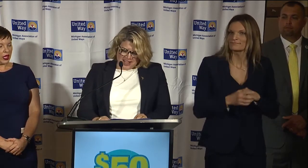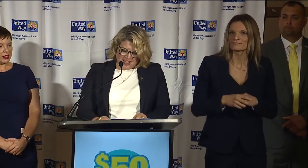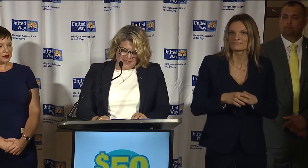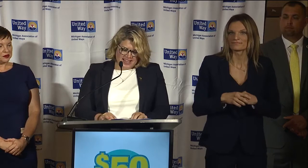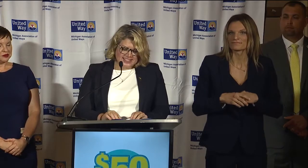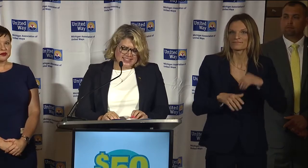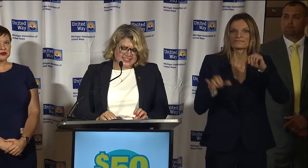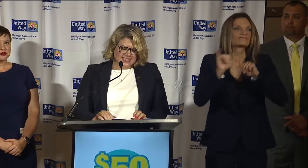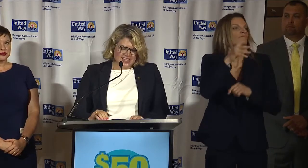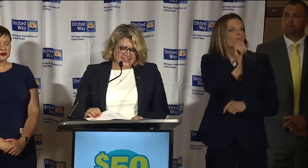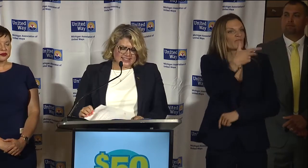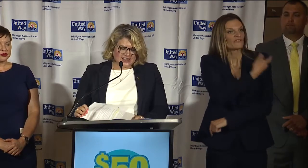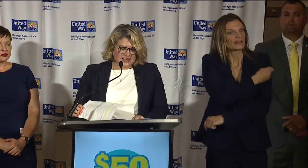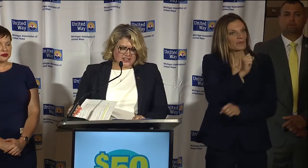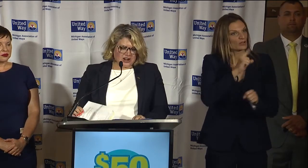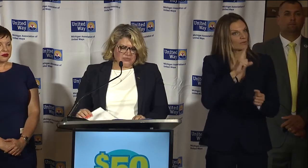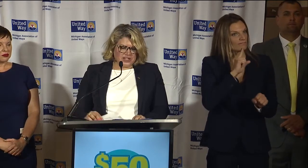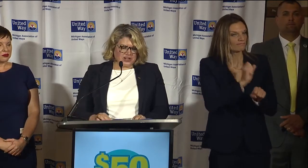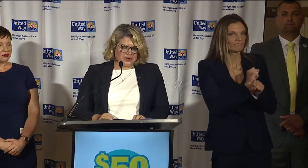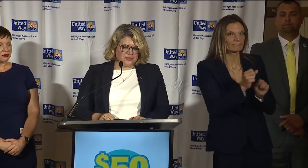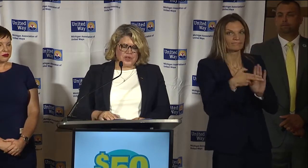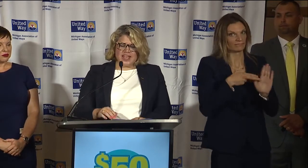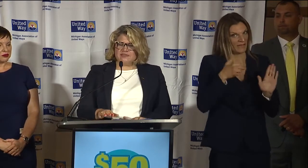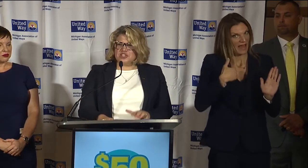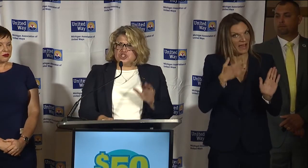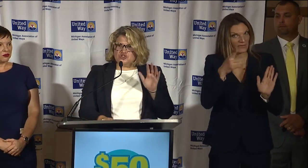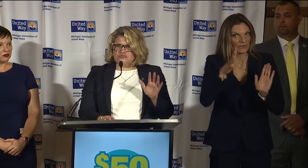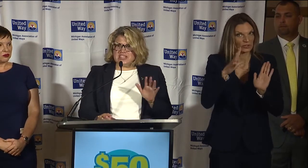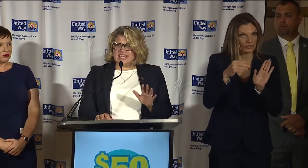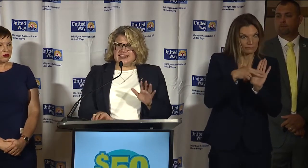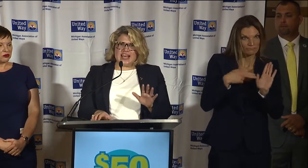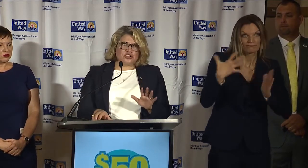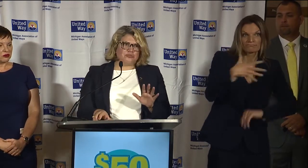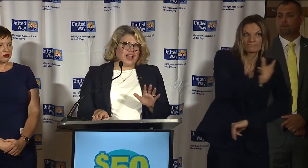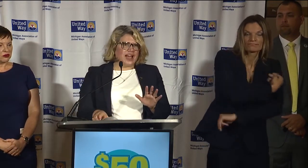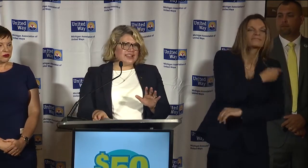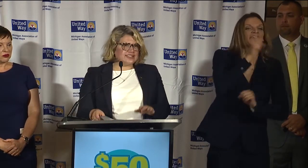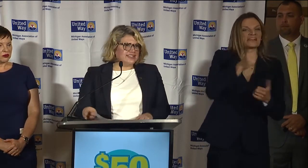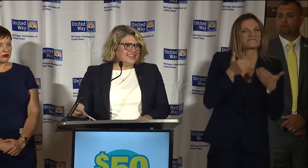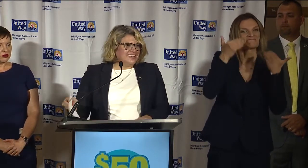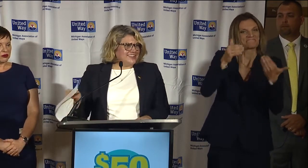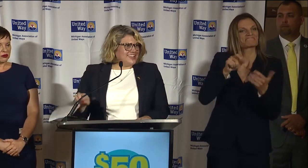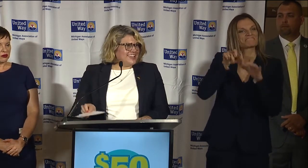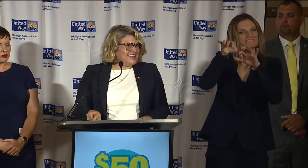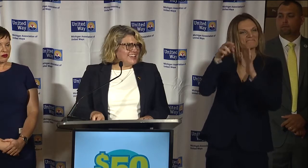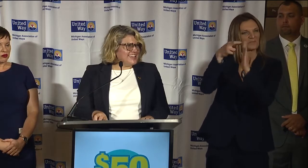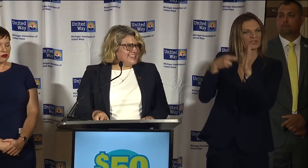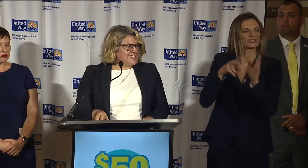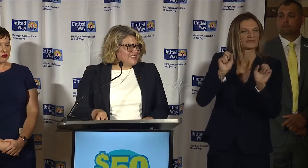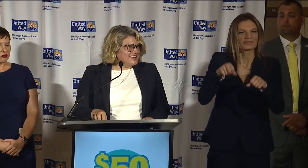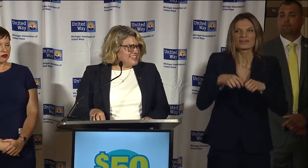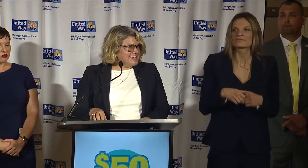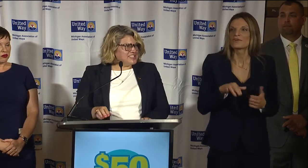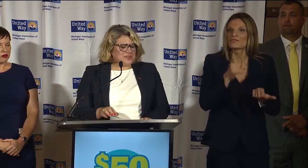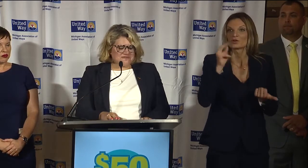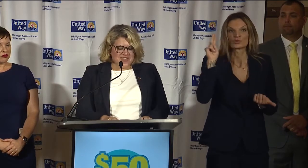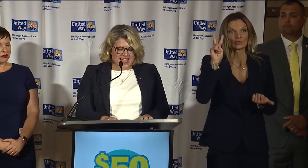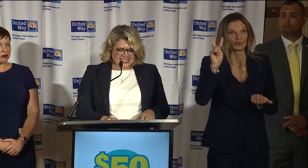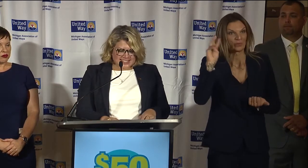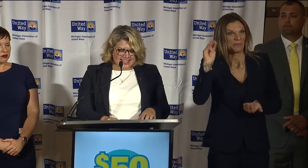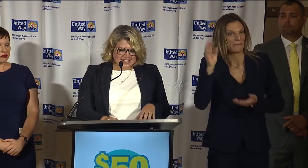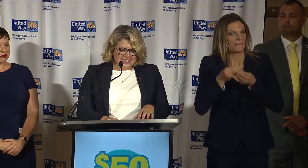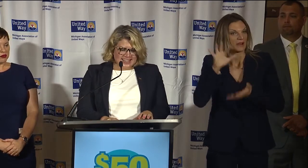your vaccine status in our MICR. We have the $2 million pot. Okay, again, anyone that has